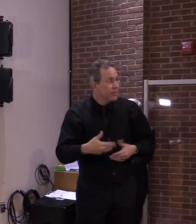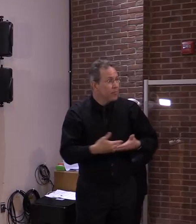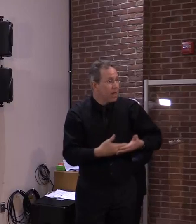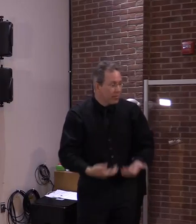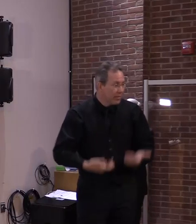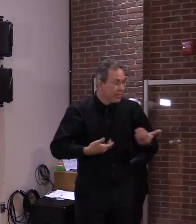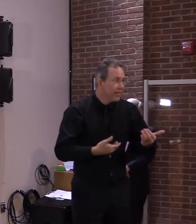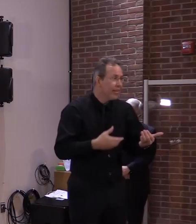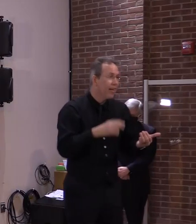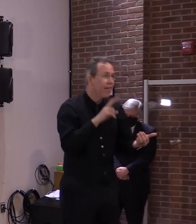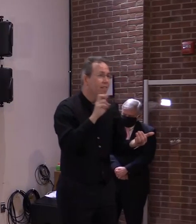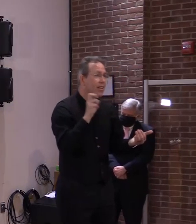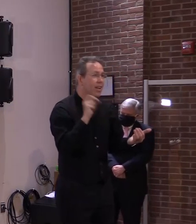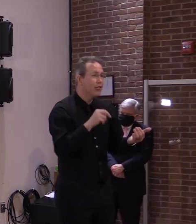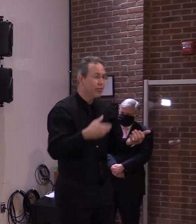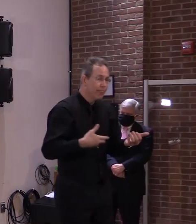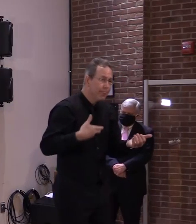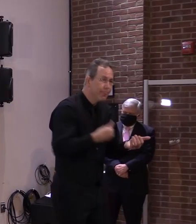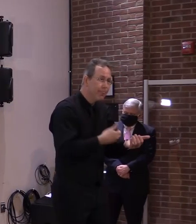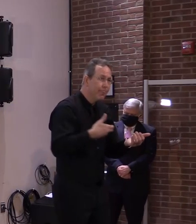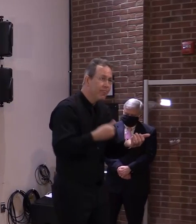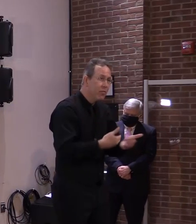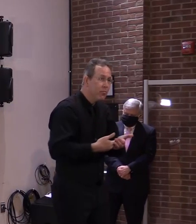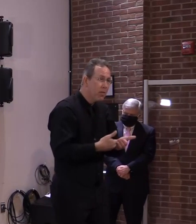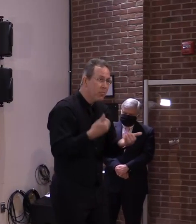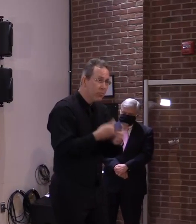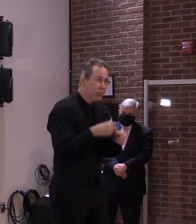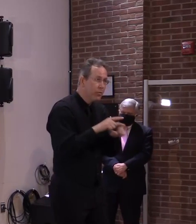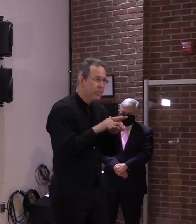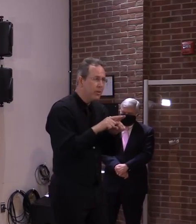back and get more. So